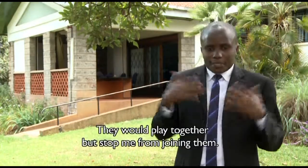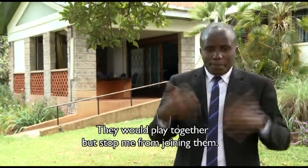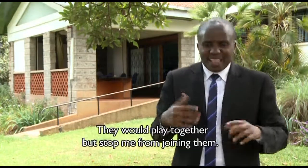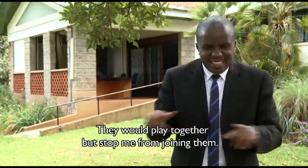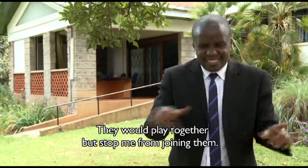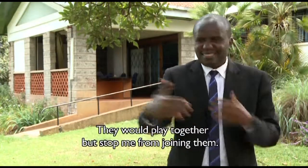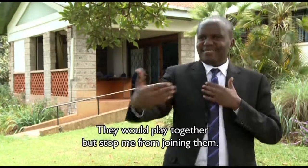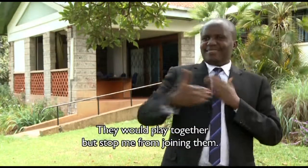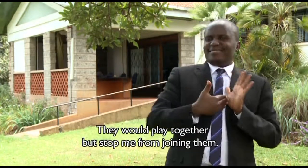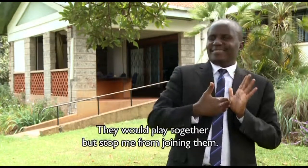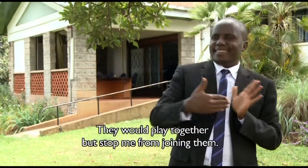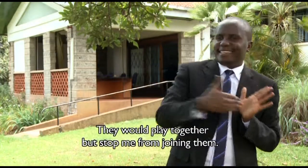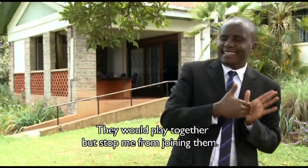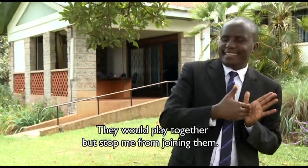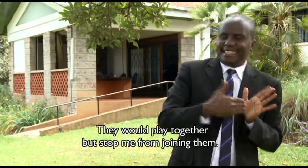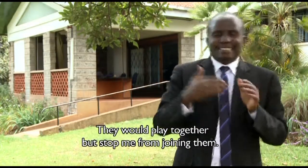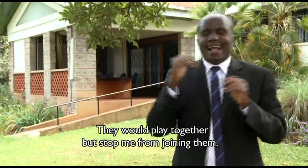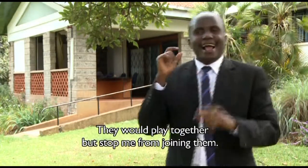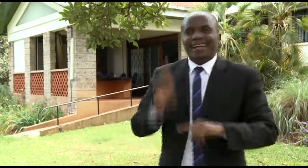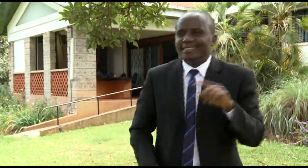They would play together, but stop me from joining them.